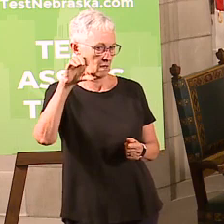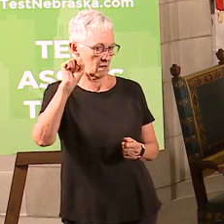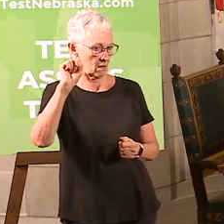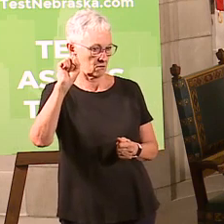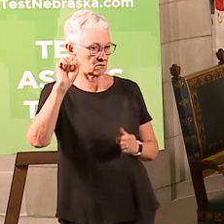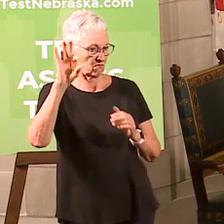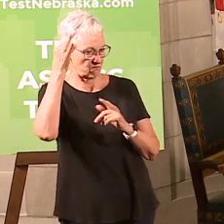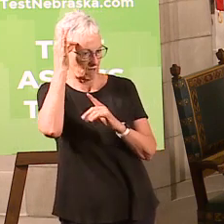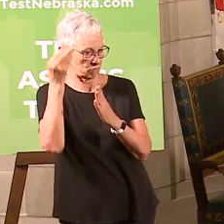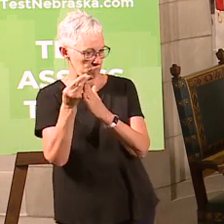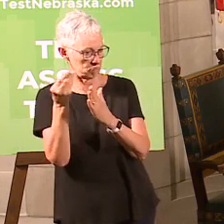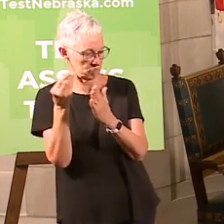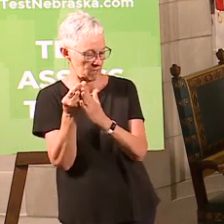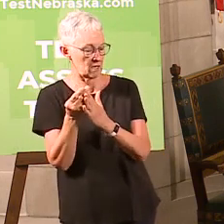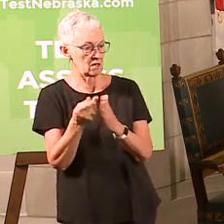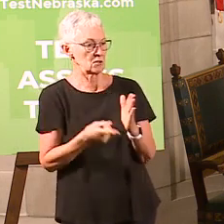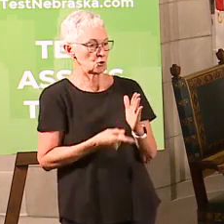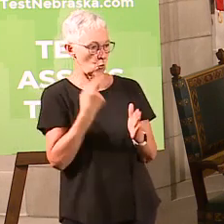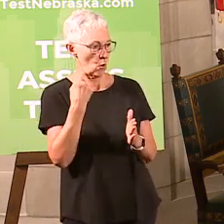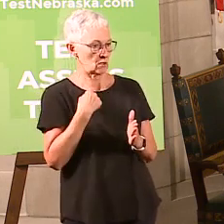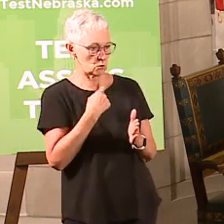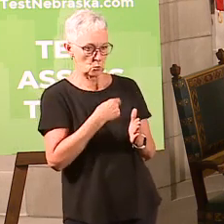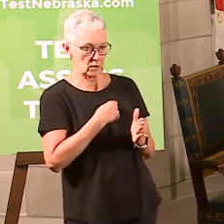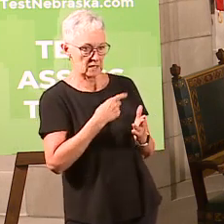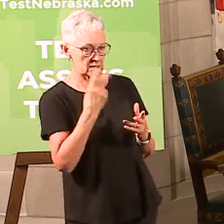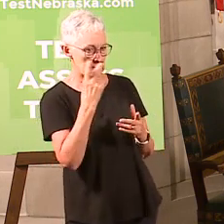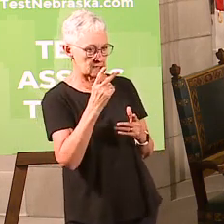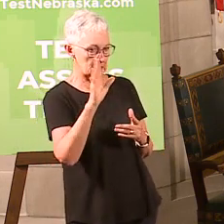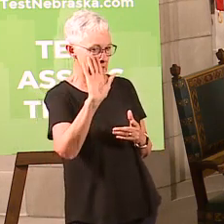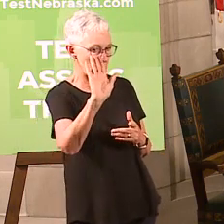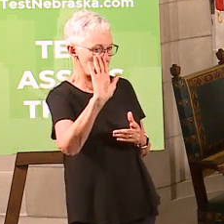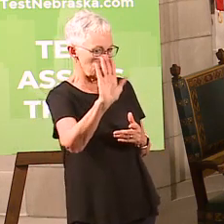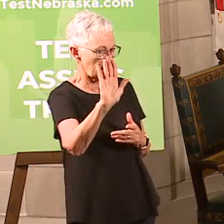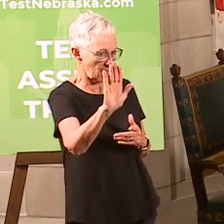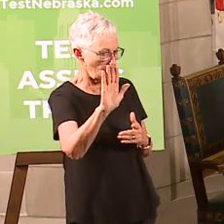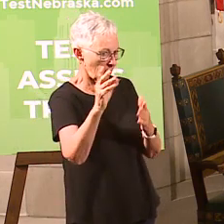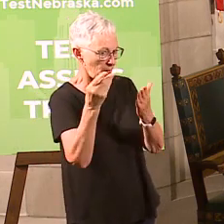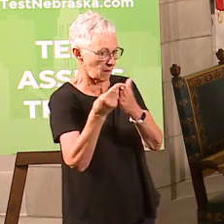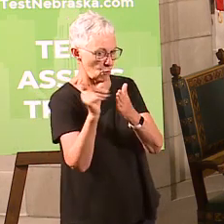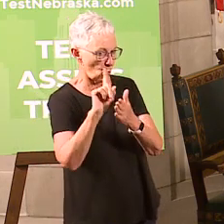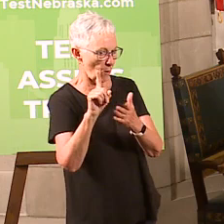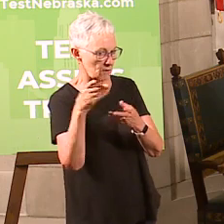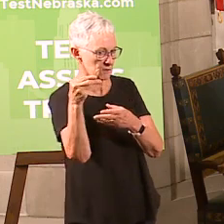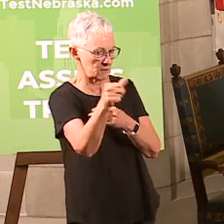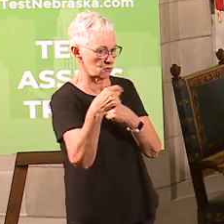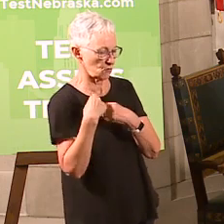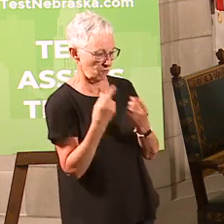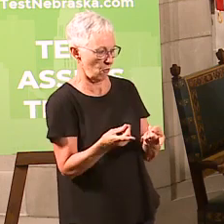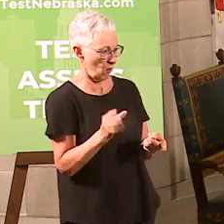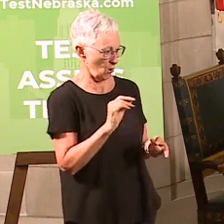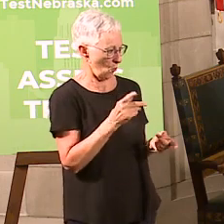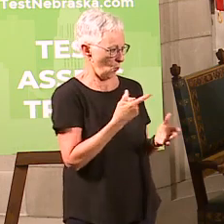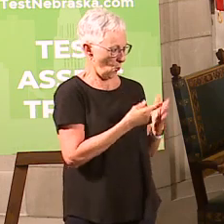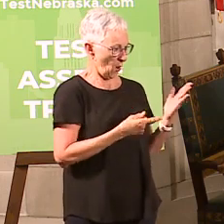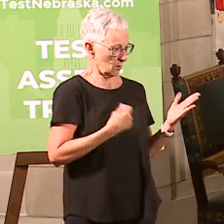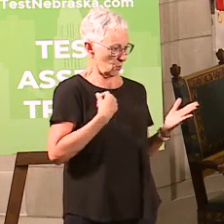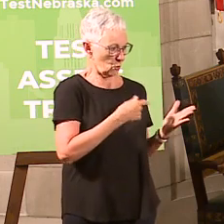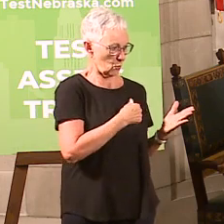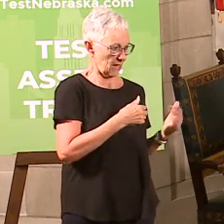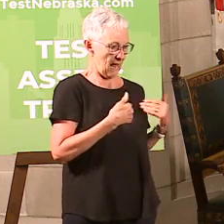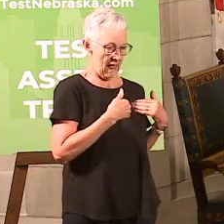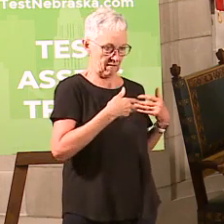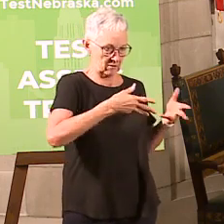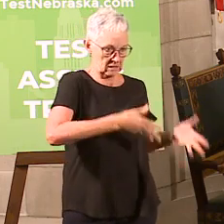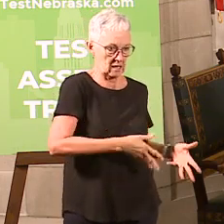those expenses we're going to cover, Omaha submits it, we'll have a better idea of what those overall numbers will be. So it's a process we're going to work through, and I know the mayor is